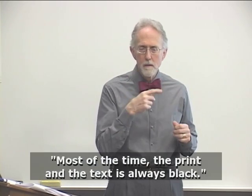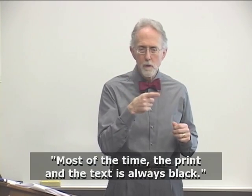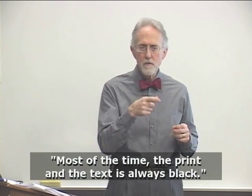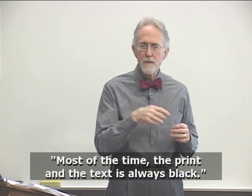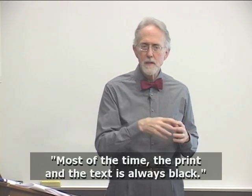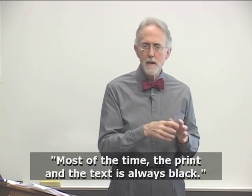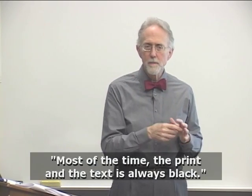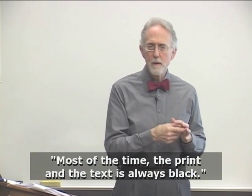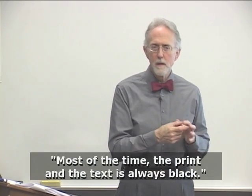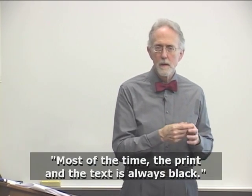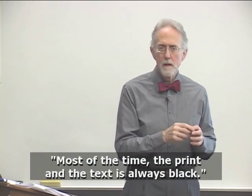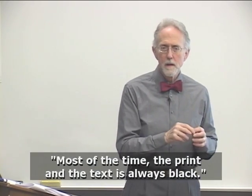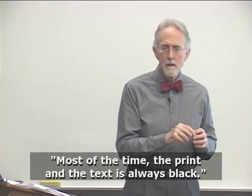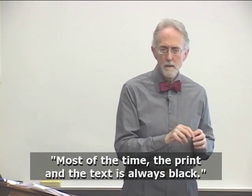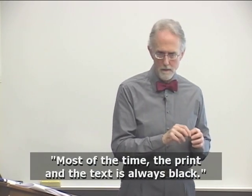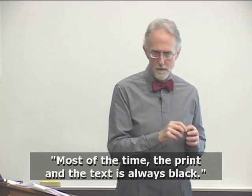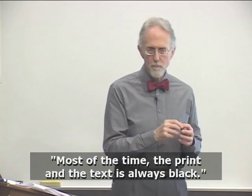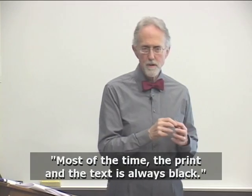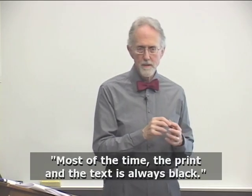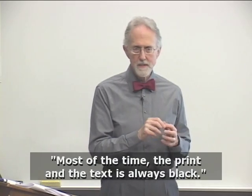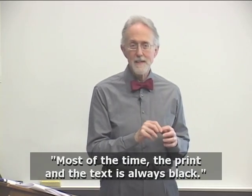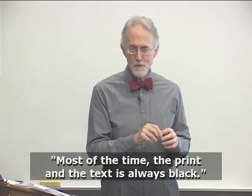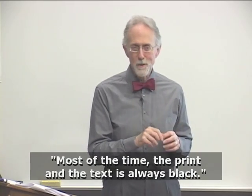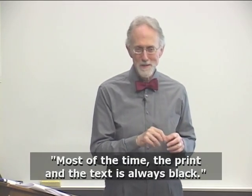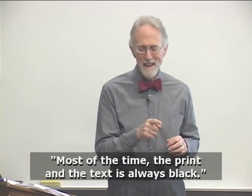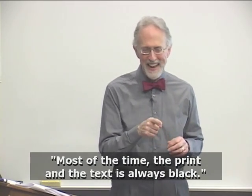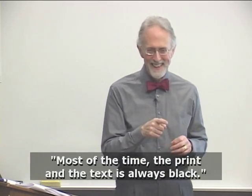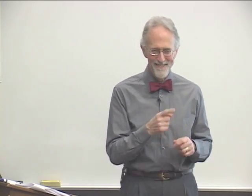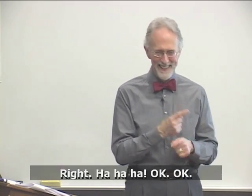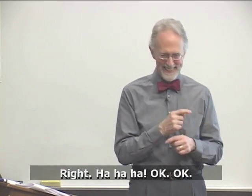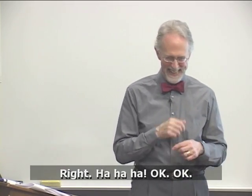Most of the time, the print in the text is always black, right?